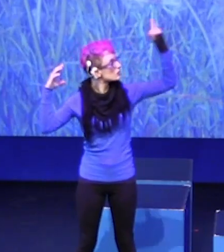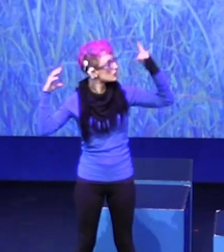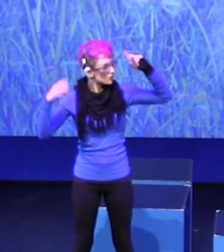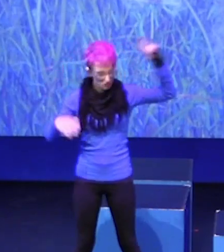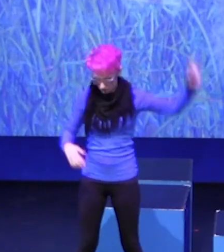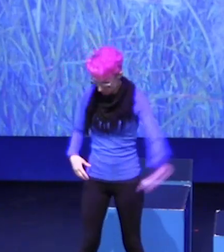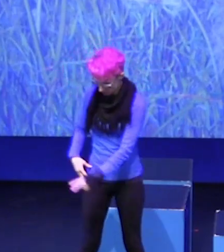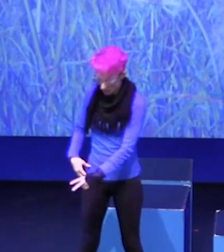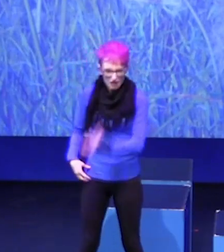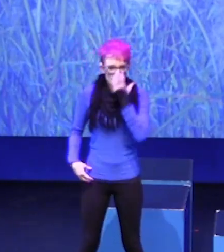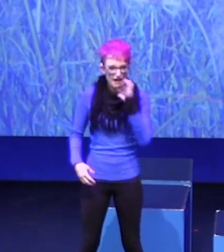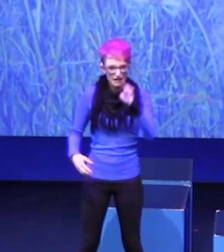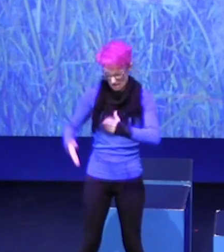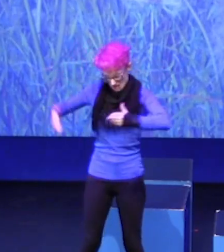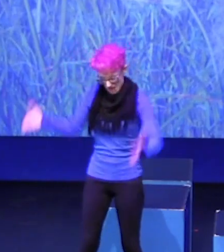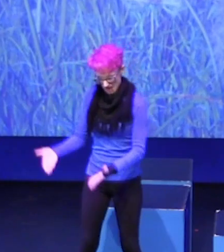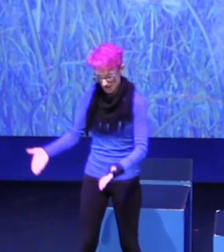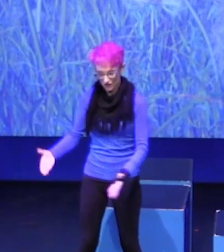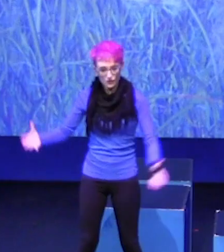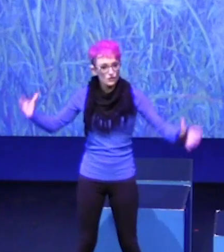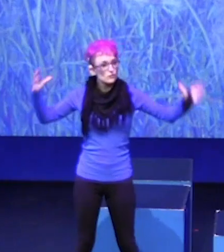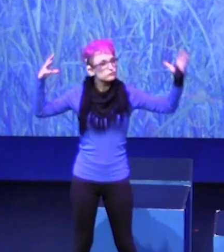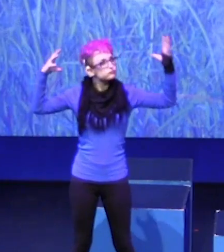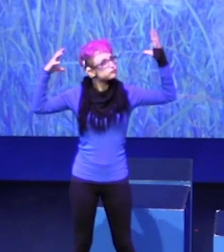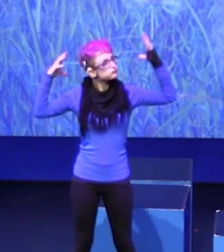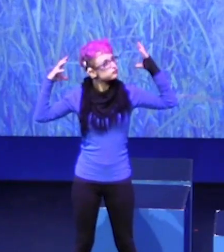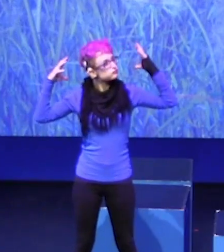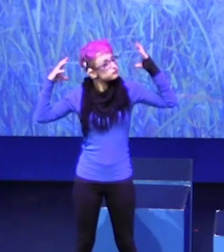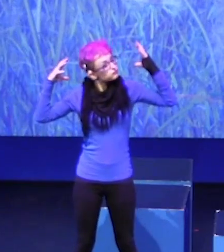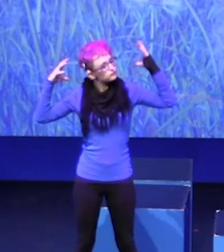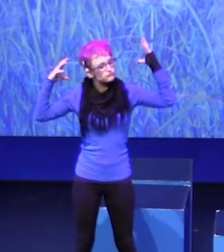The man yells, "There!"